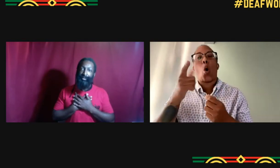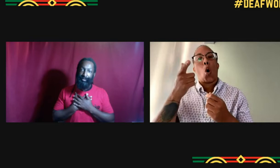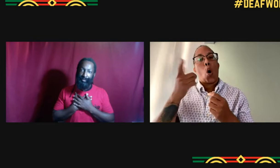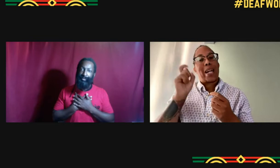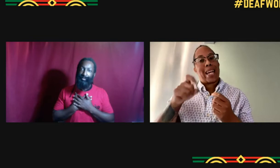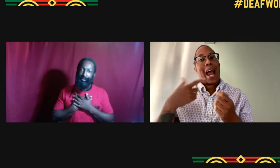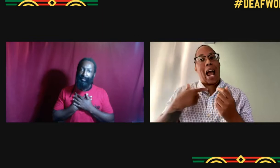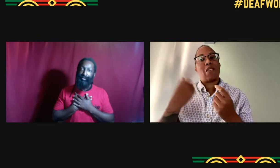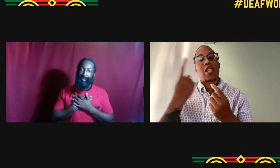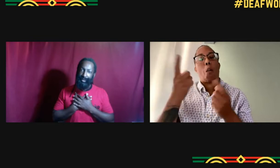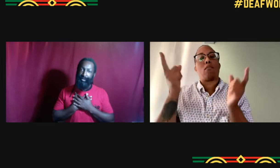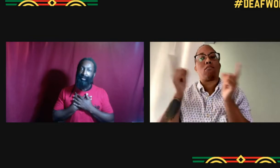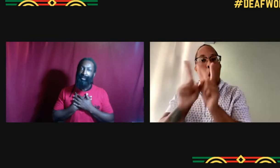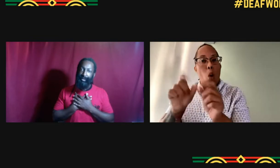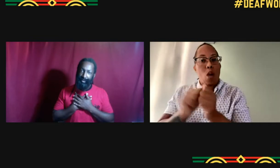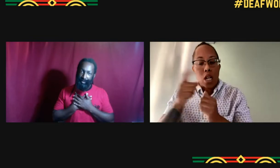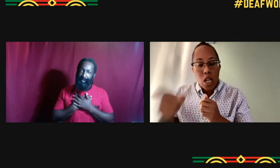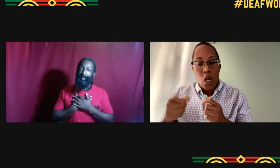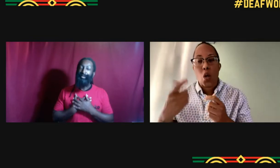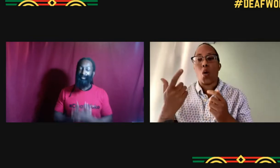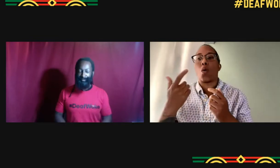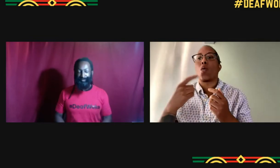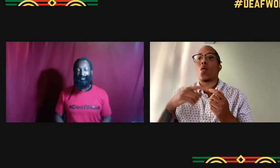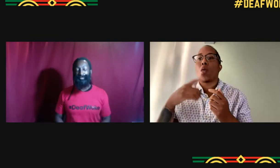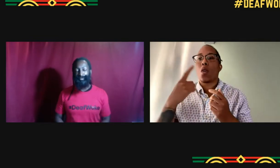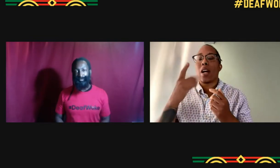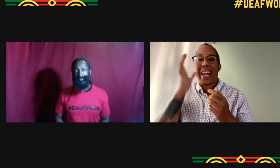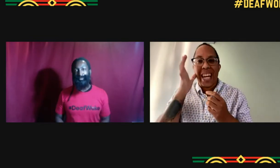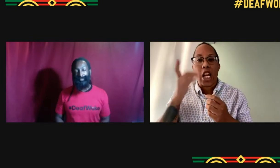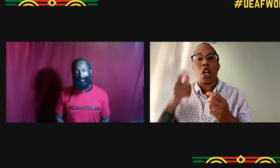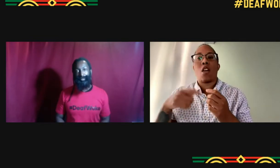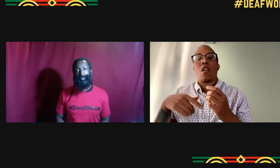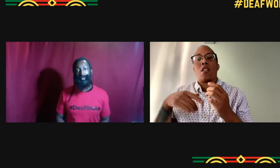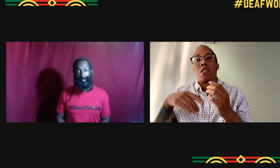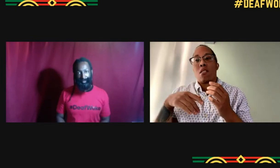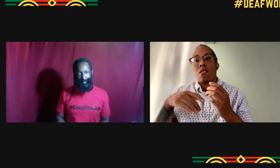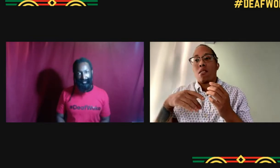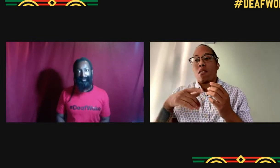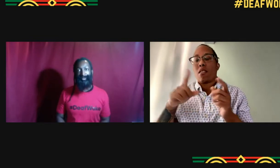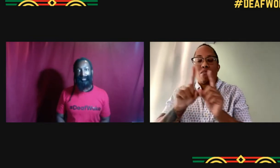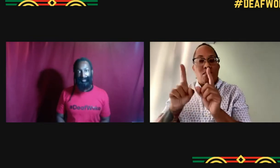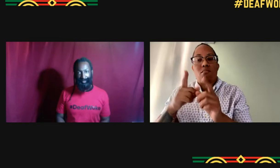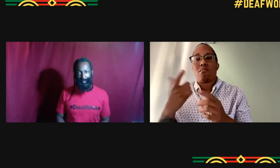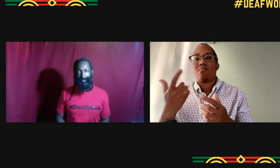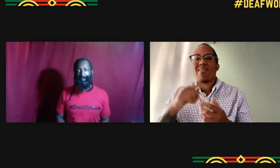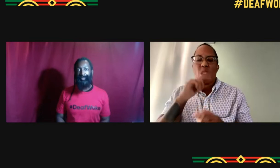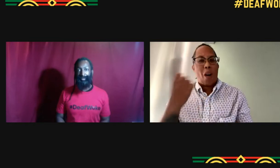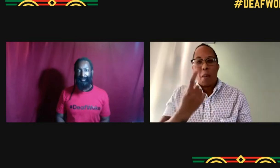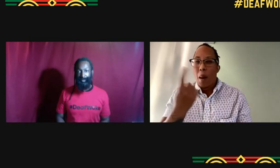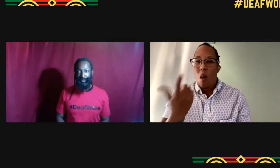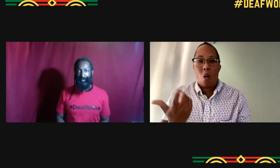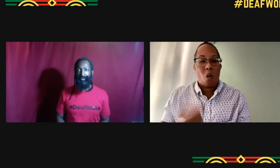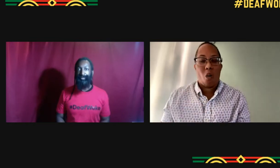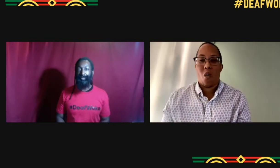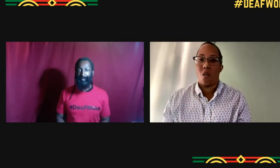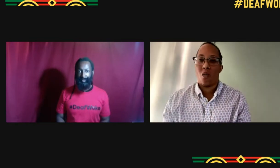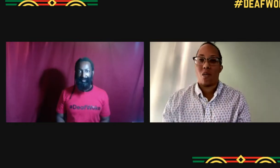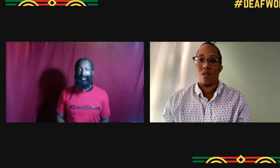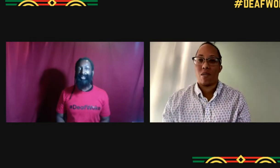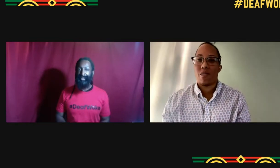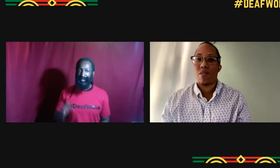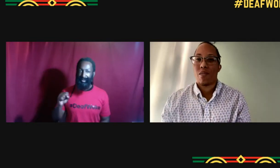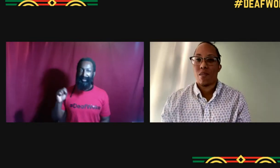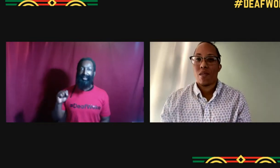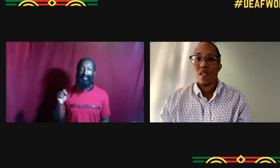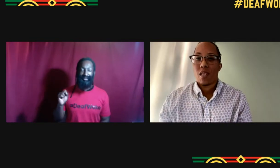I felt so supported. You know, it's helpful to have someone go with you to hear what's being said so that you